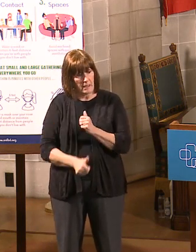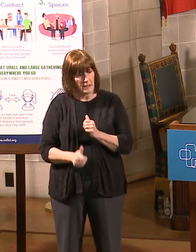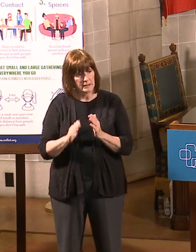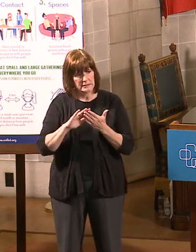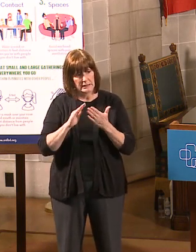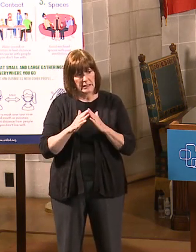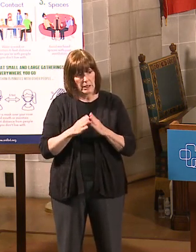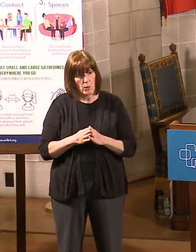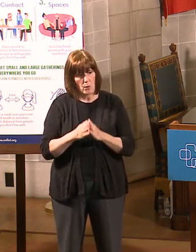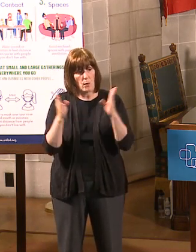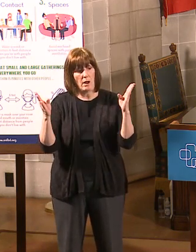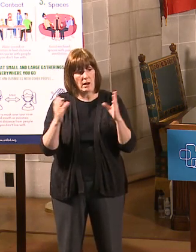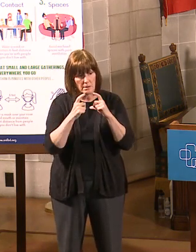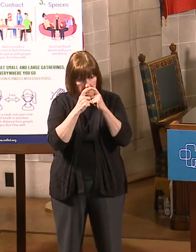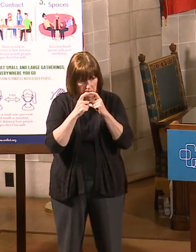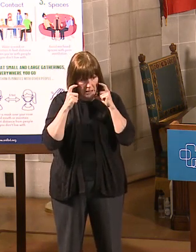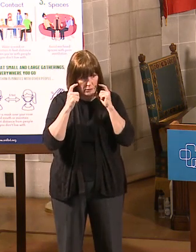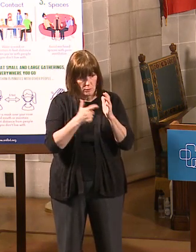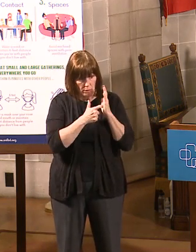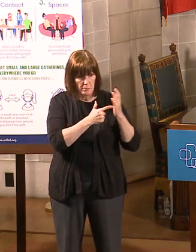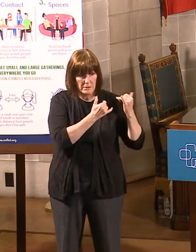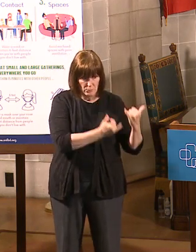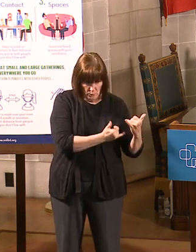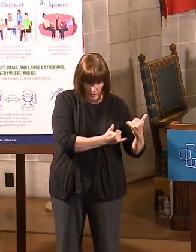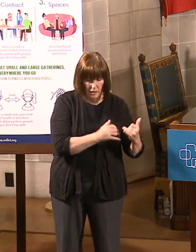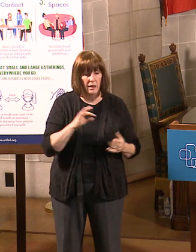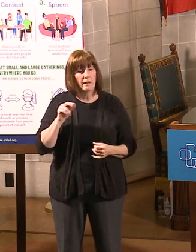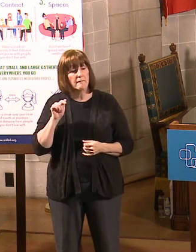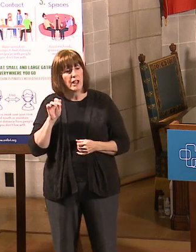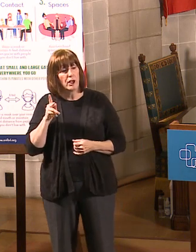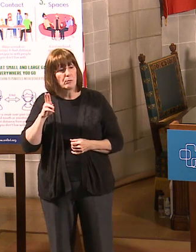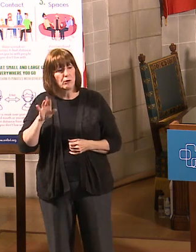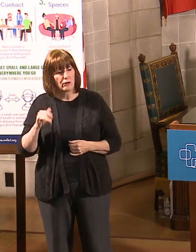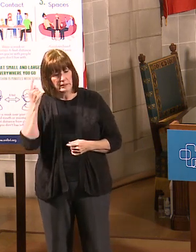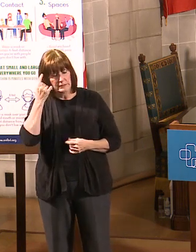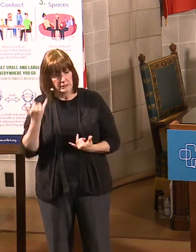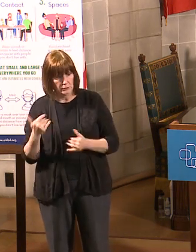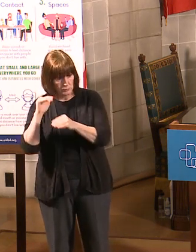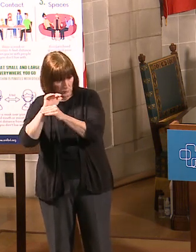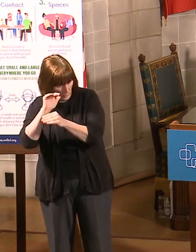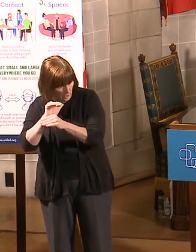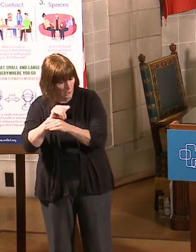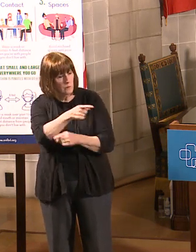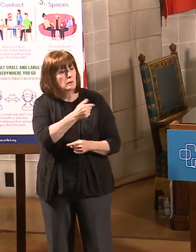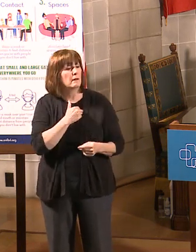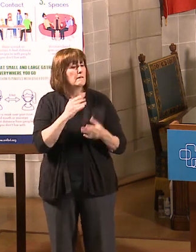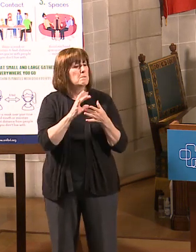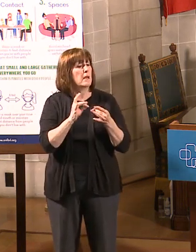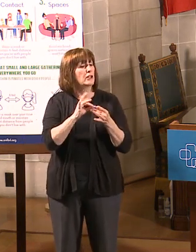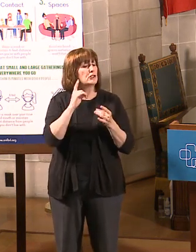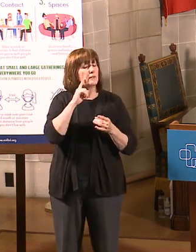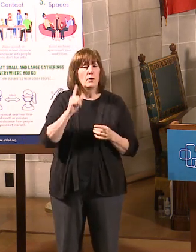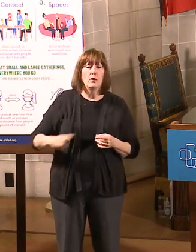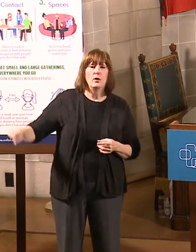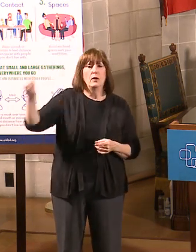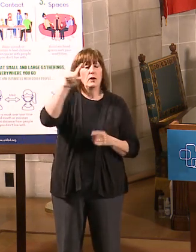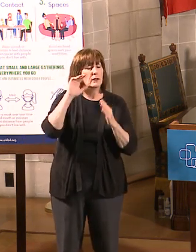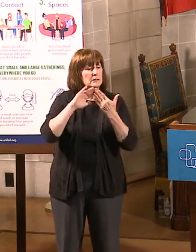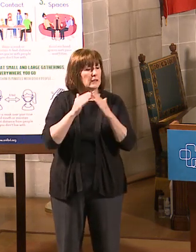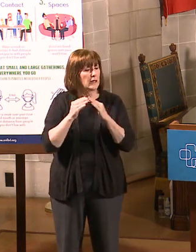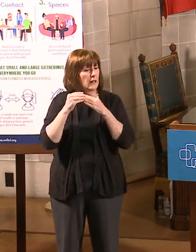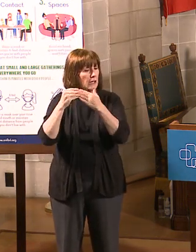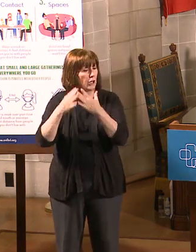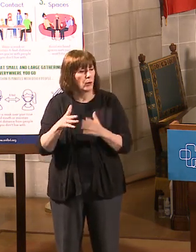mask requirement today, and Fairbury City Council is considering one tonight. Do you have a message for the city leaders across the state who are